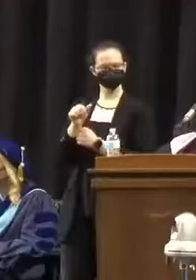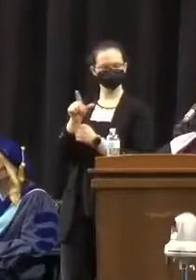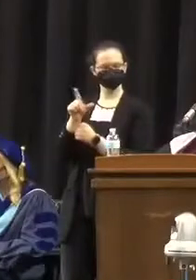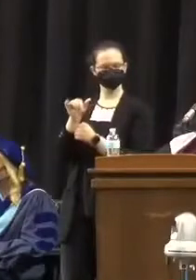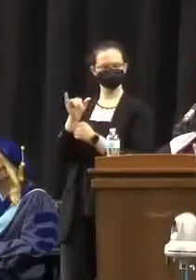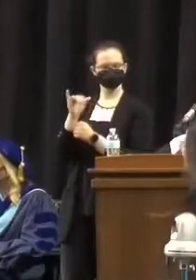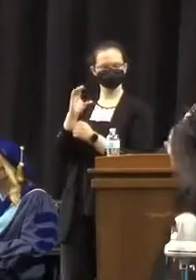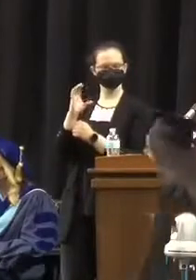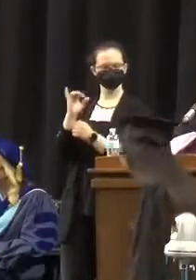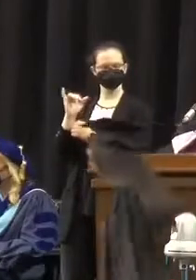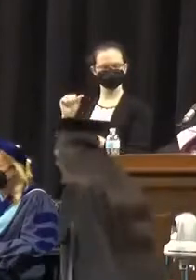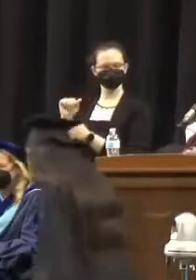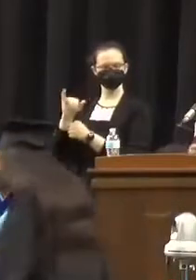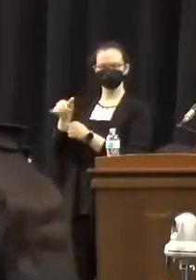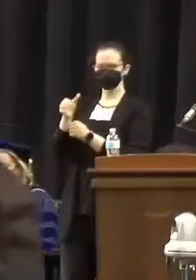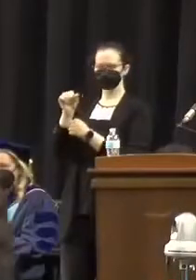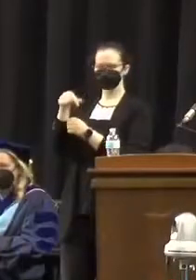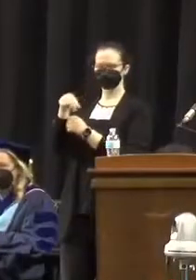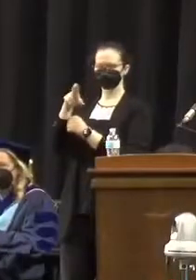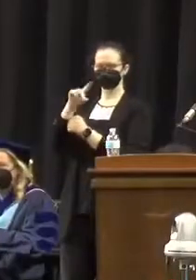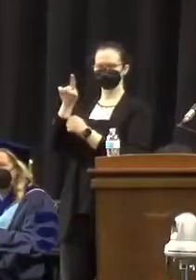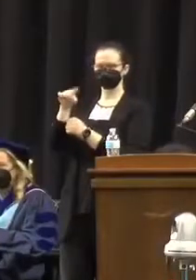Alicia Jaques,